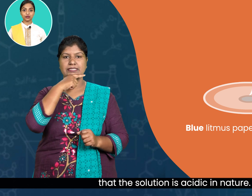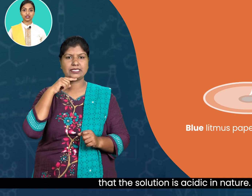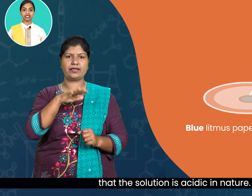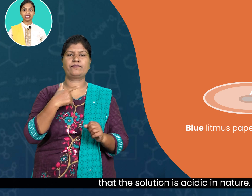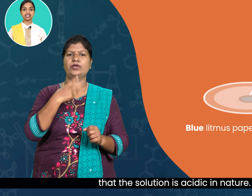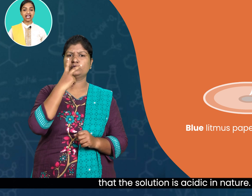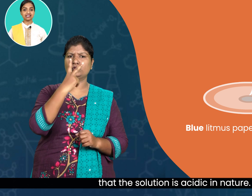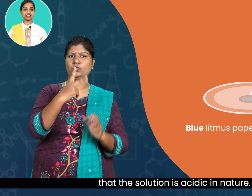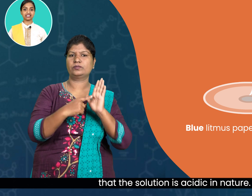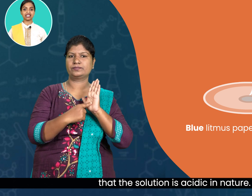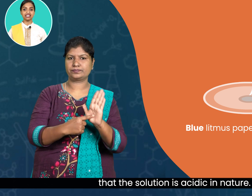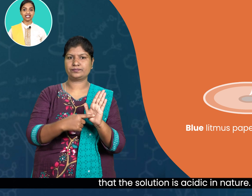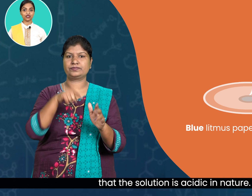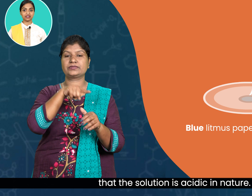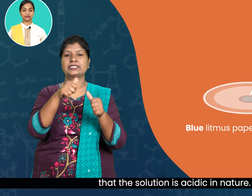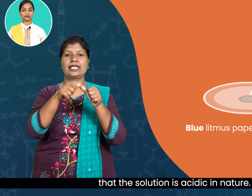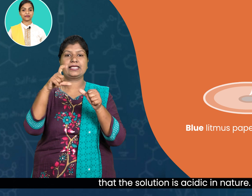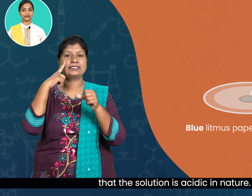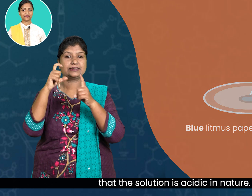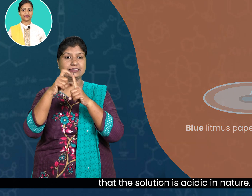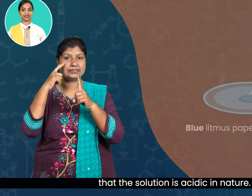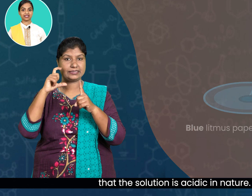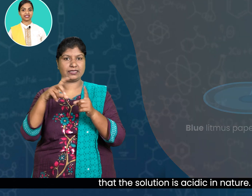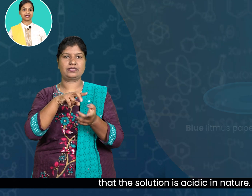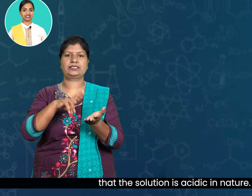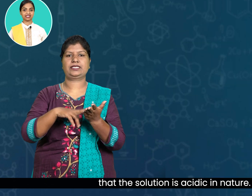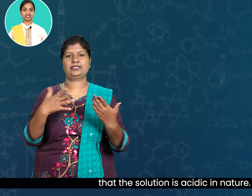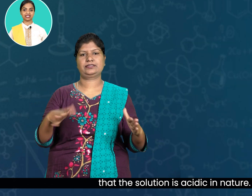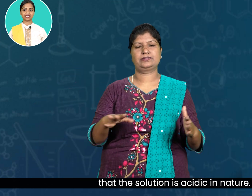the solution is acidic in nature.